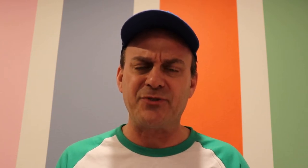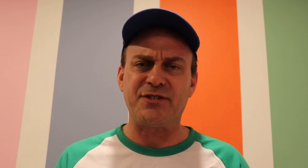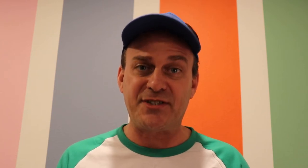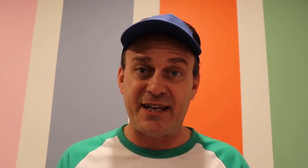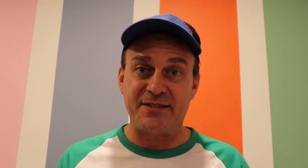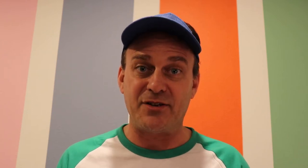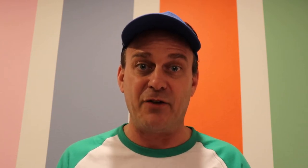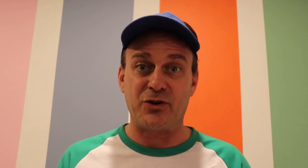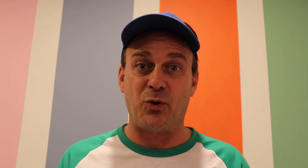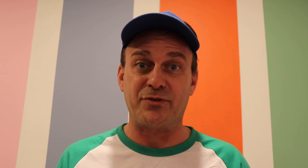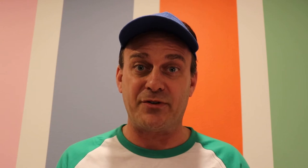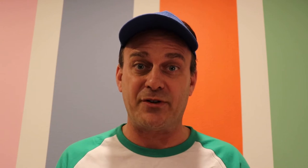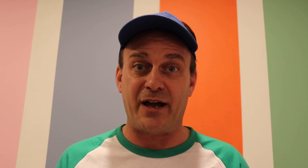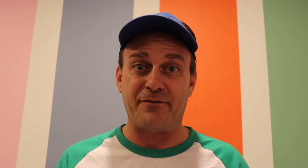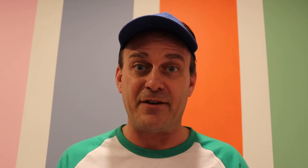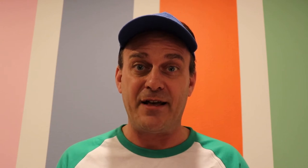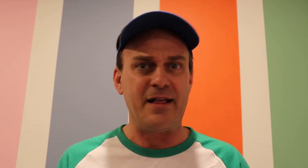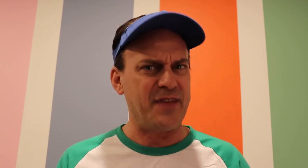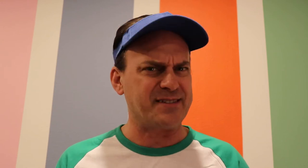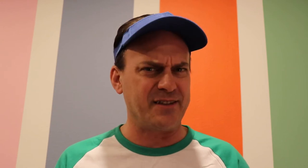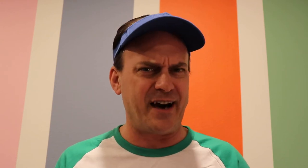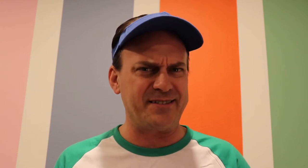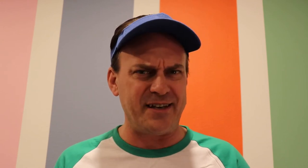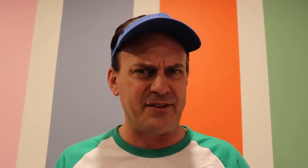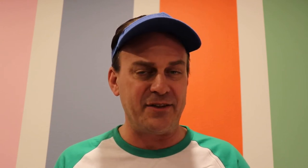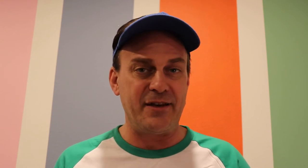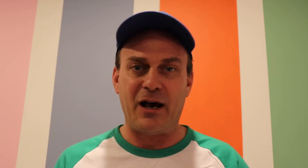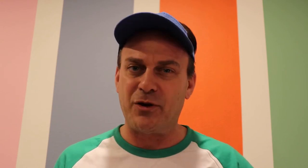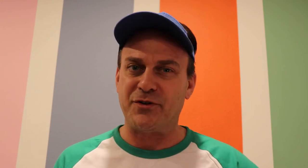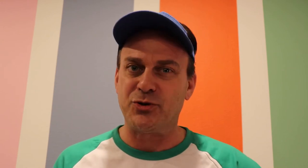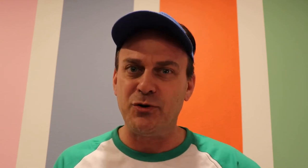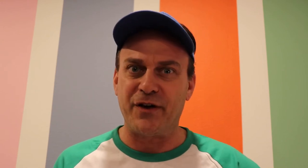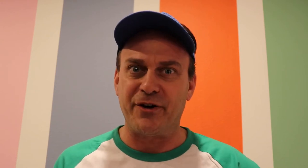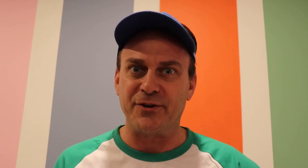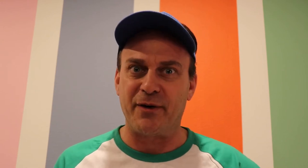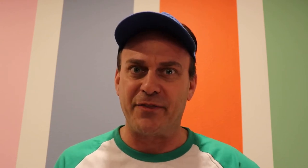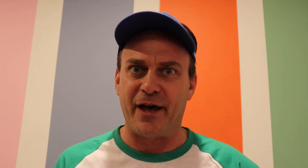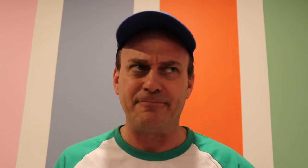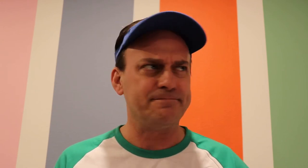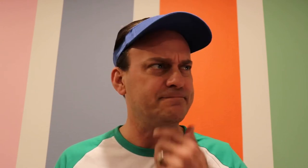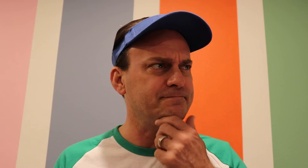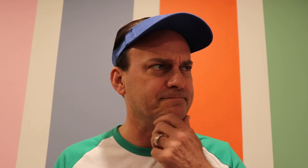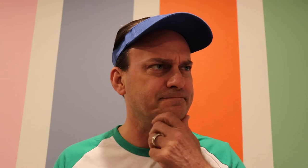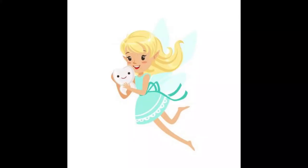3,000 teeth over the course of their life. That's a lot of teeth. I wonder if the tooth fairy knows about that.